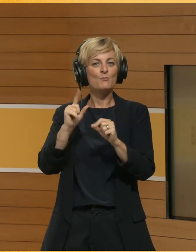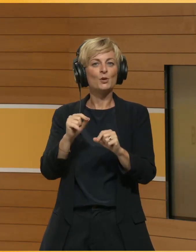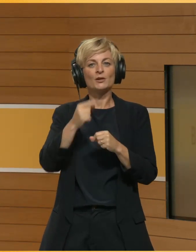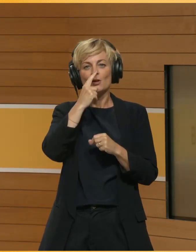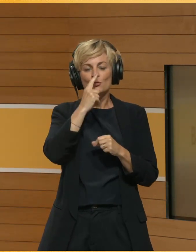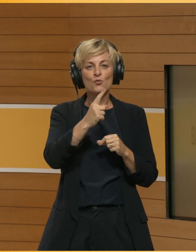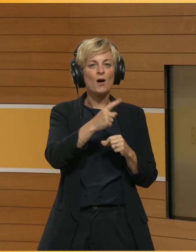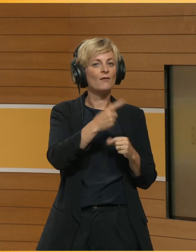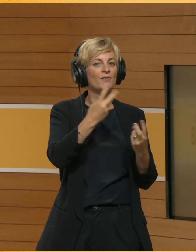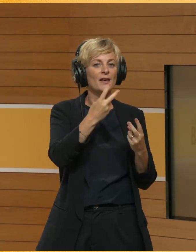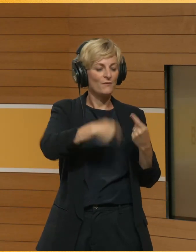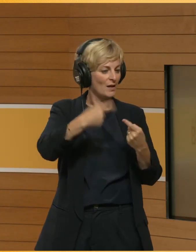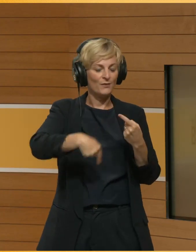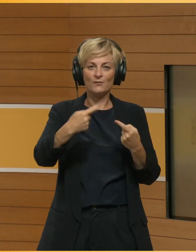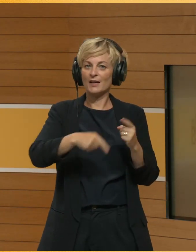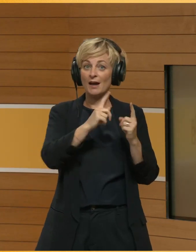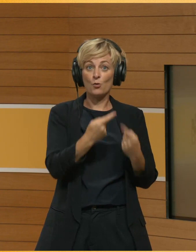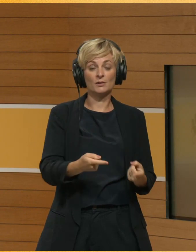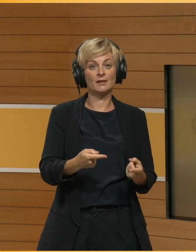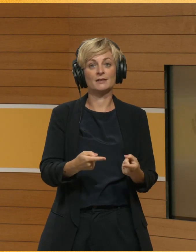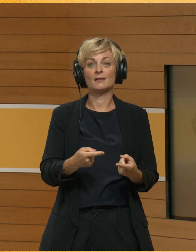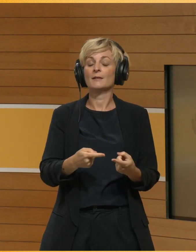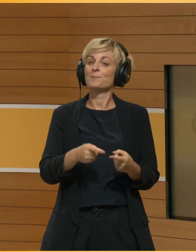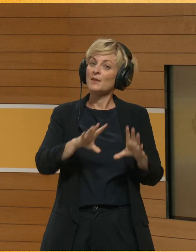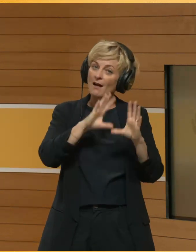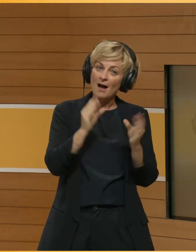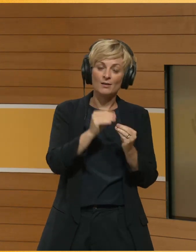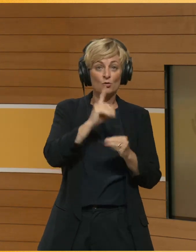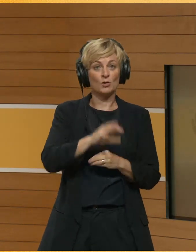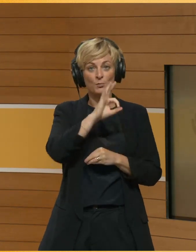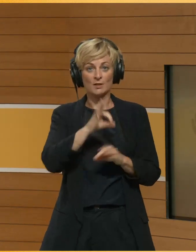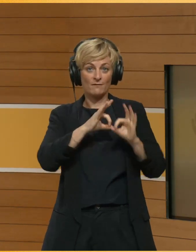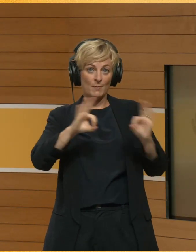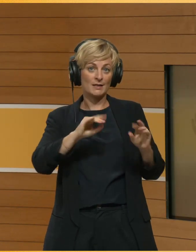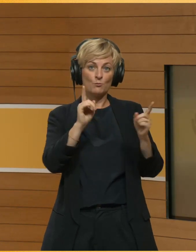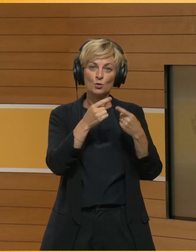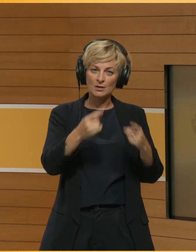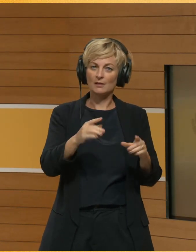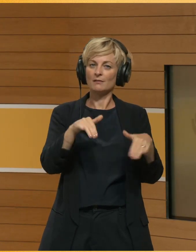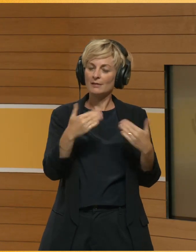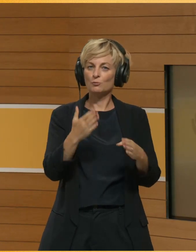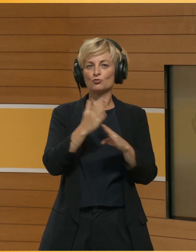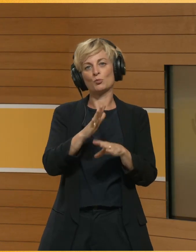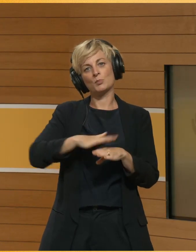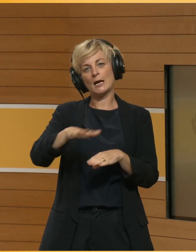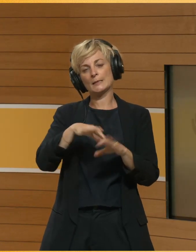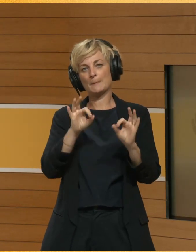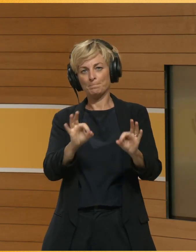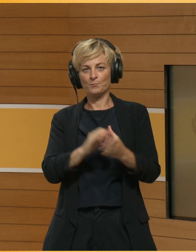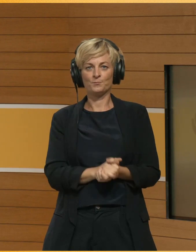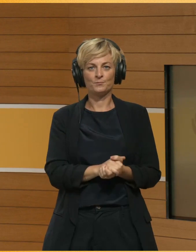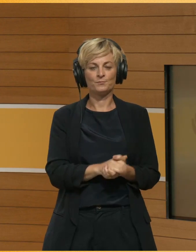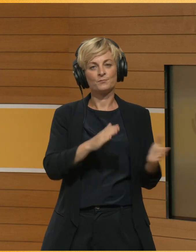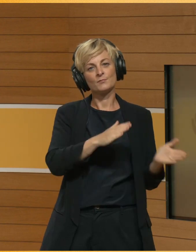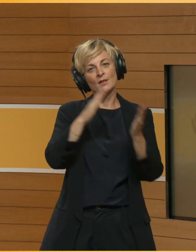be improved from zero or from scratch. How's it at Bergmannstrost, Marion?